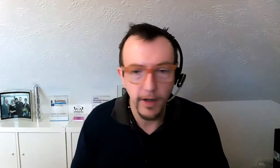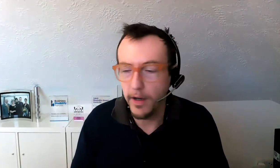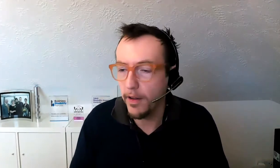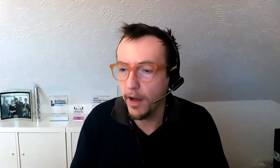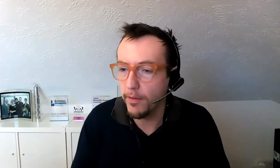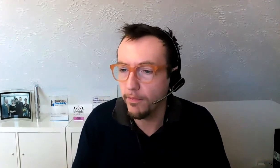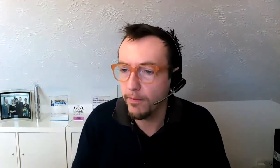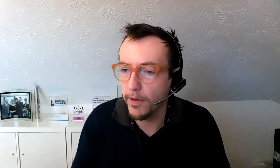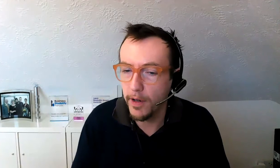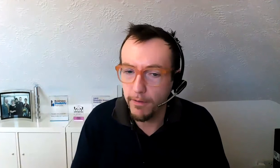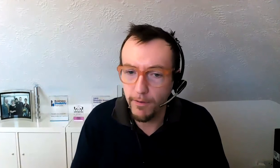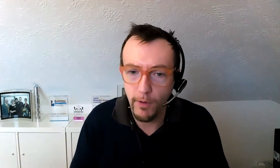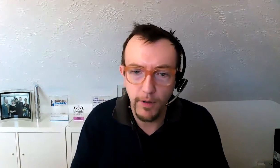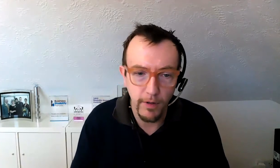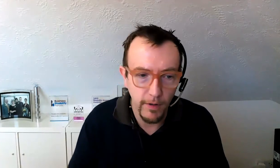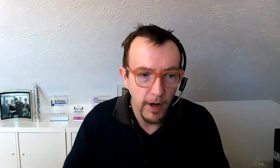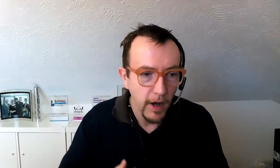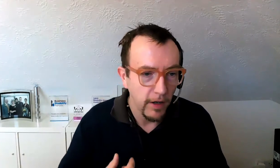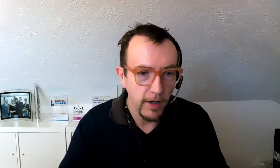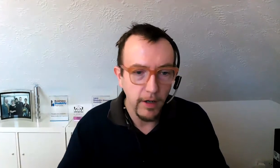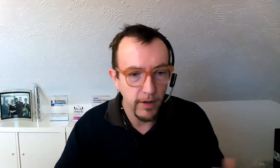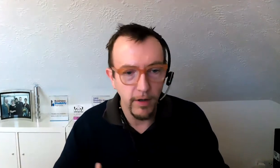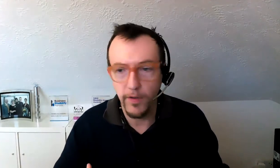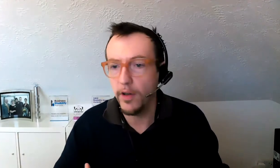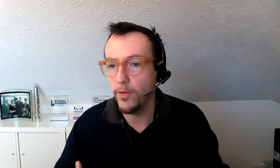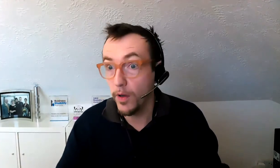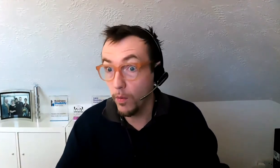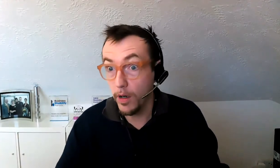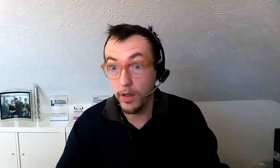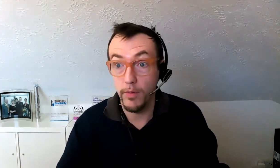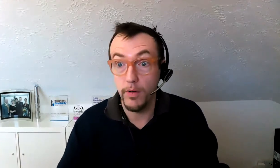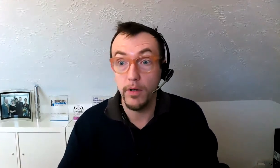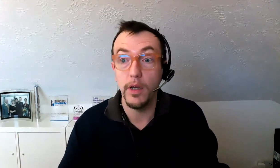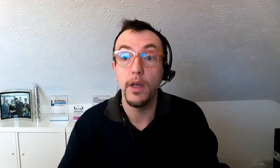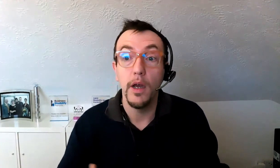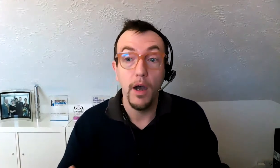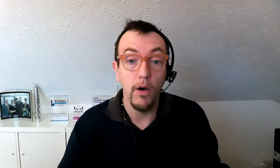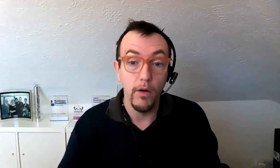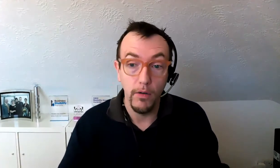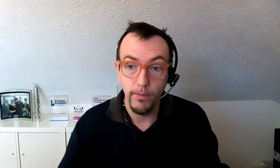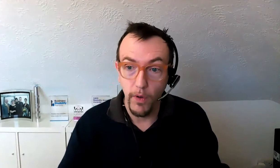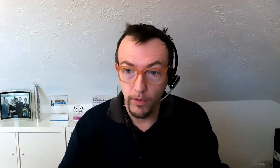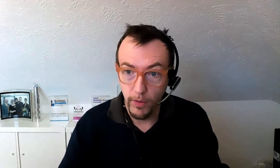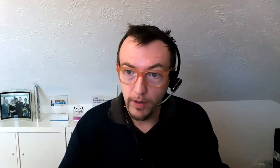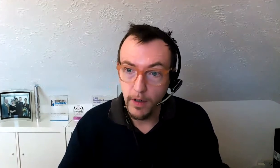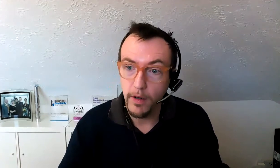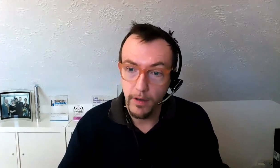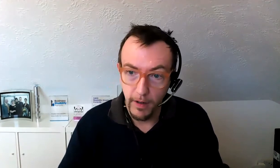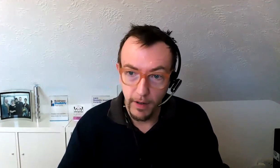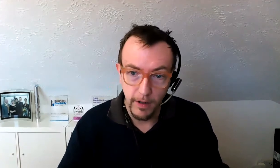and I looking forward to continuing the conversation with our wider community on Twitter